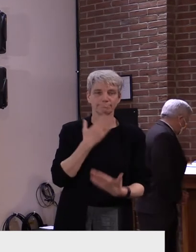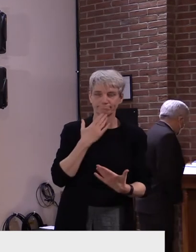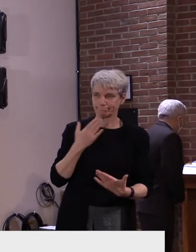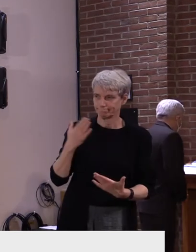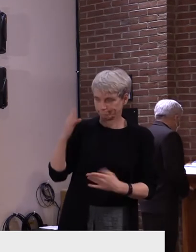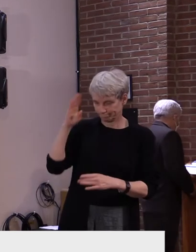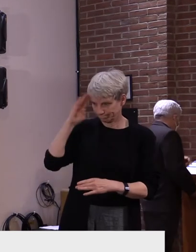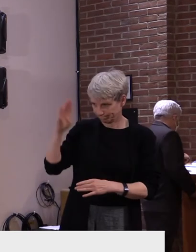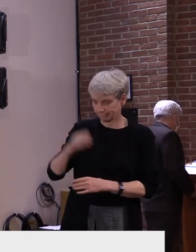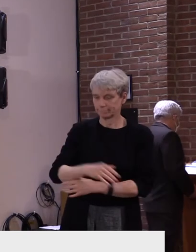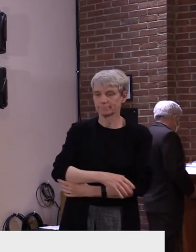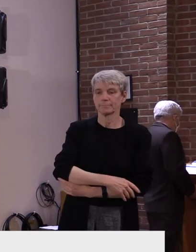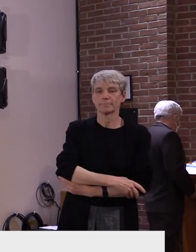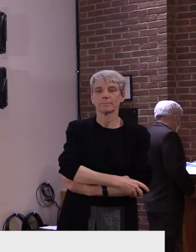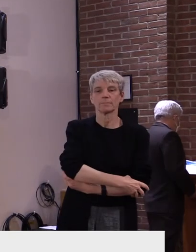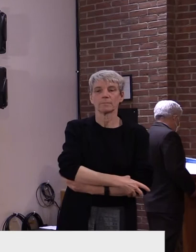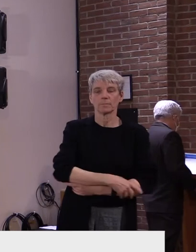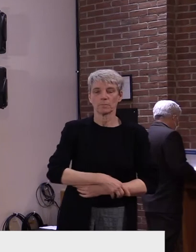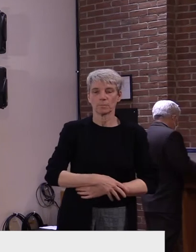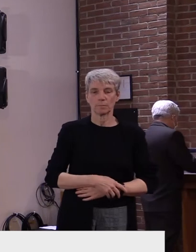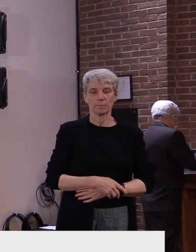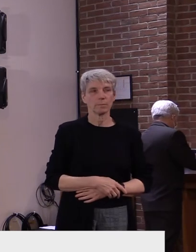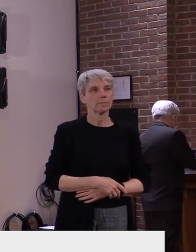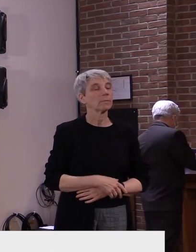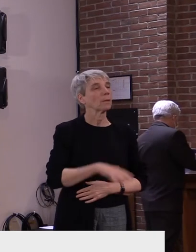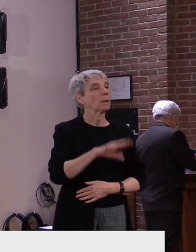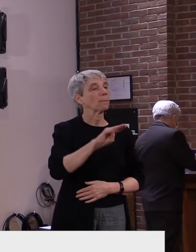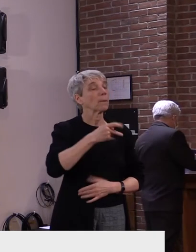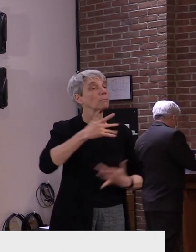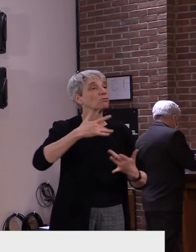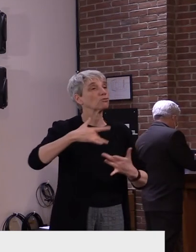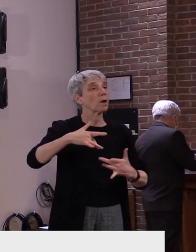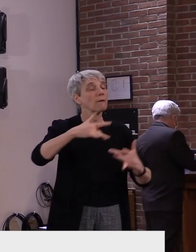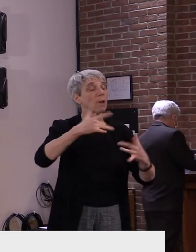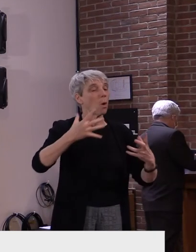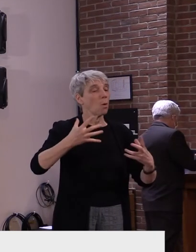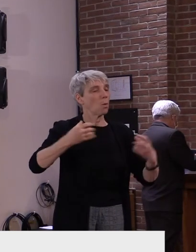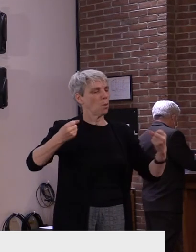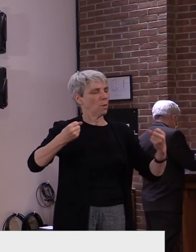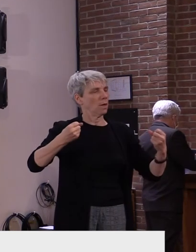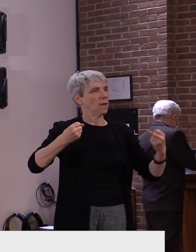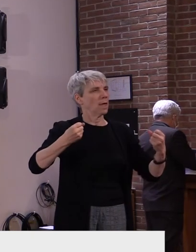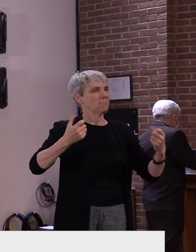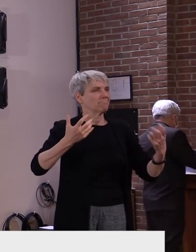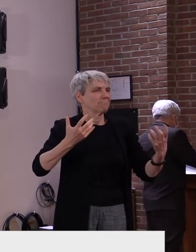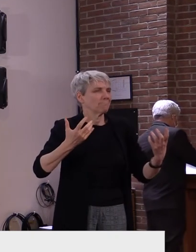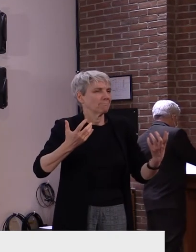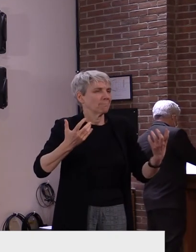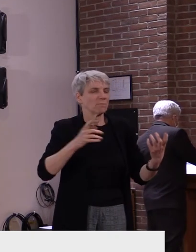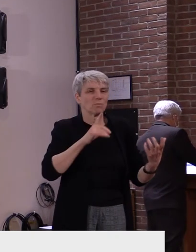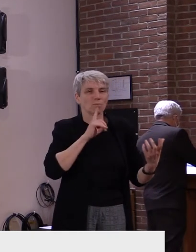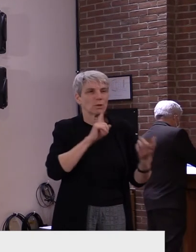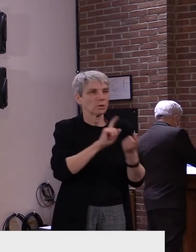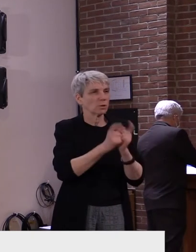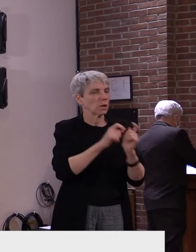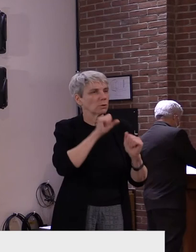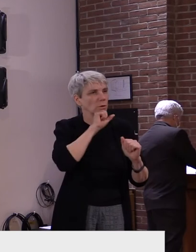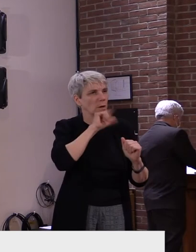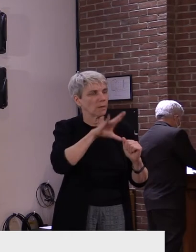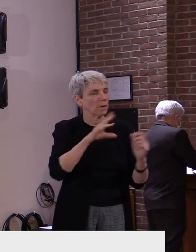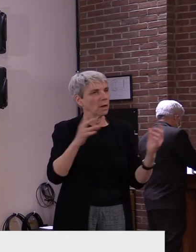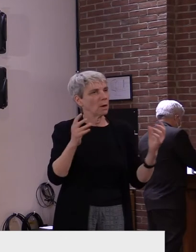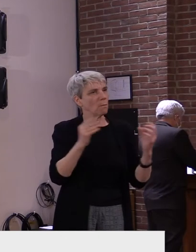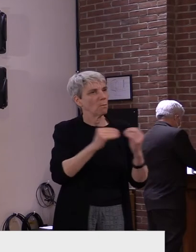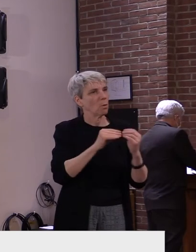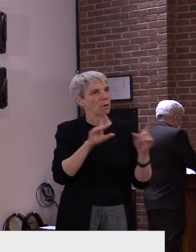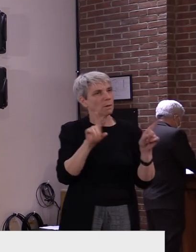um it seems the change of posture on the travel map is not really a change of policy from a practical expense but one more messaging